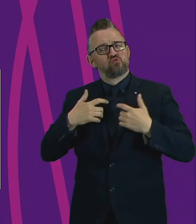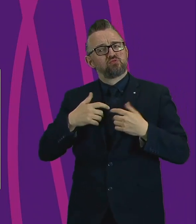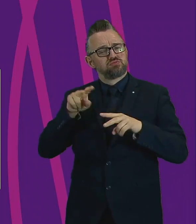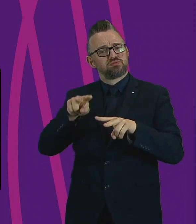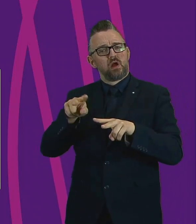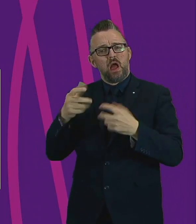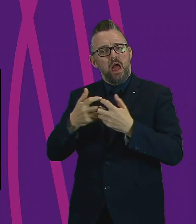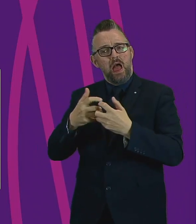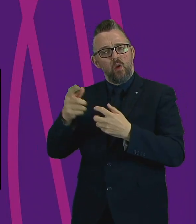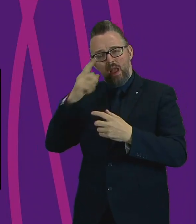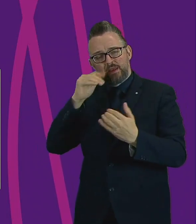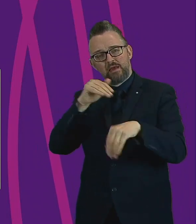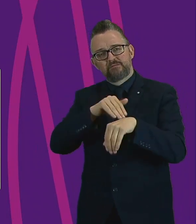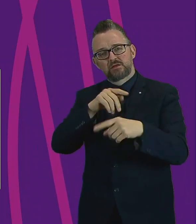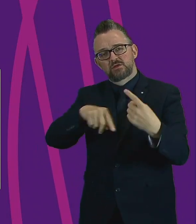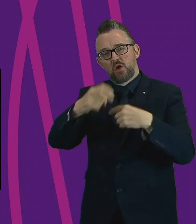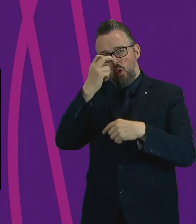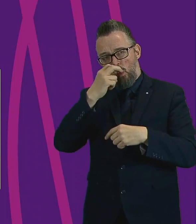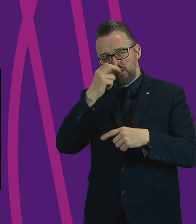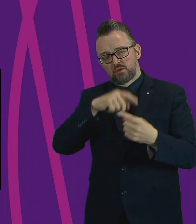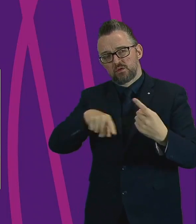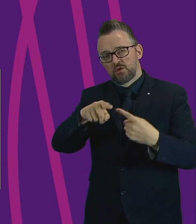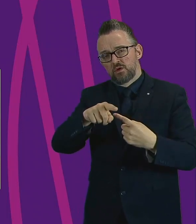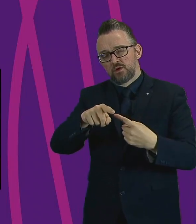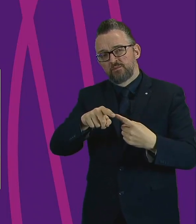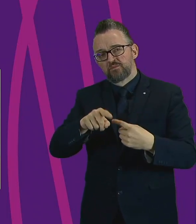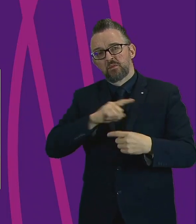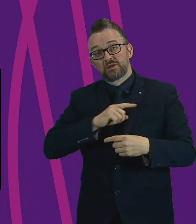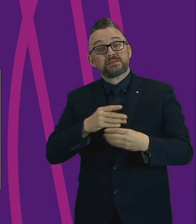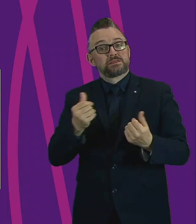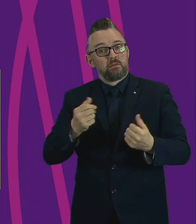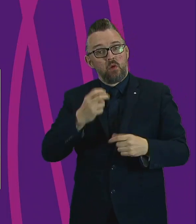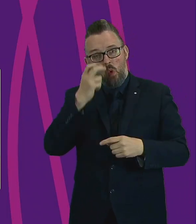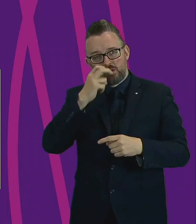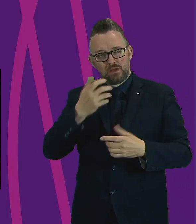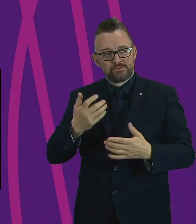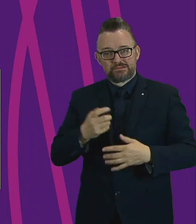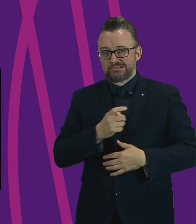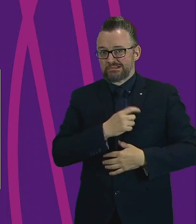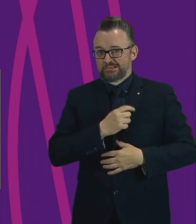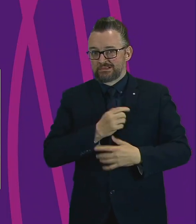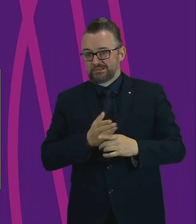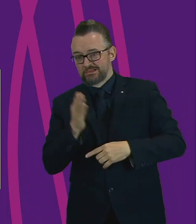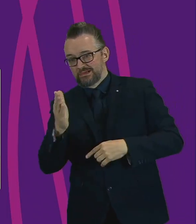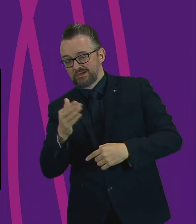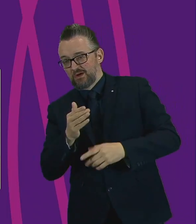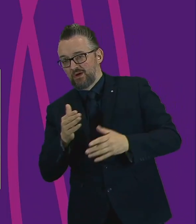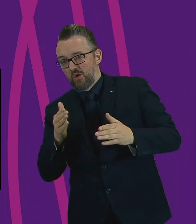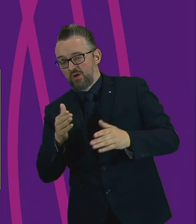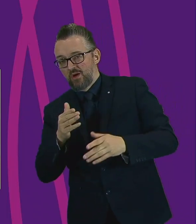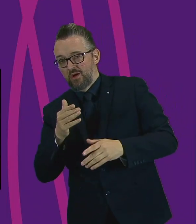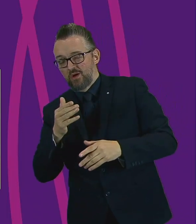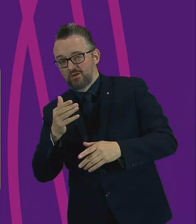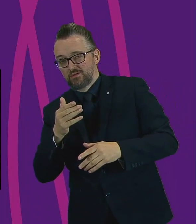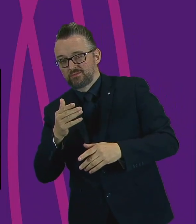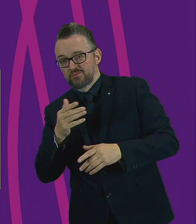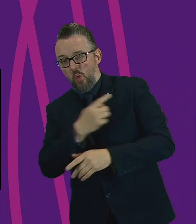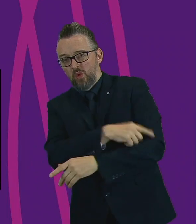them. Many people will have reservations and anxiety about attending hospital, particularly if they're older people for